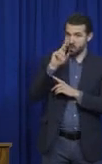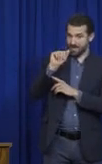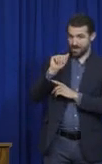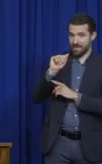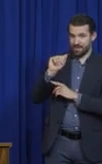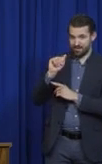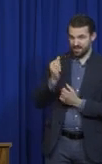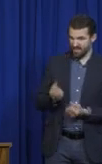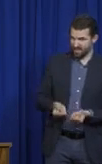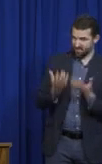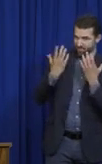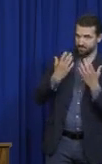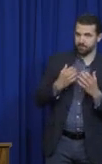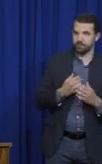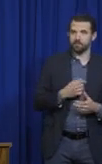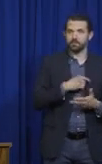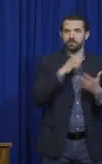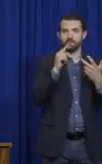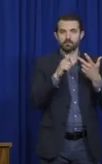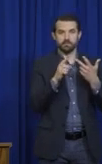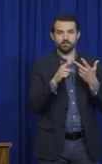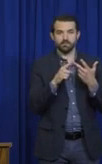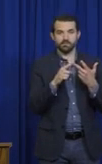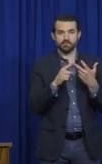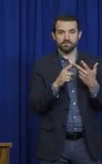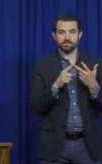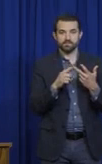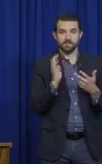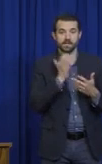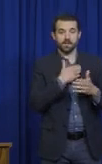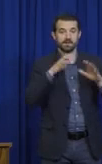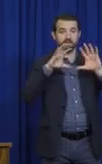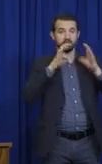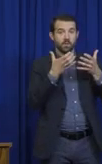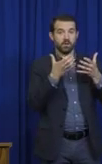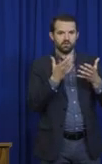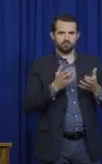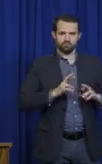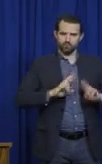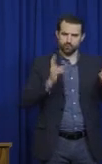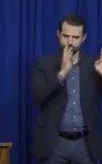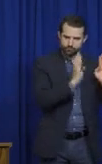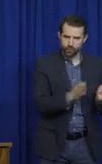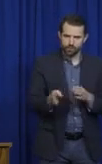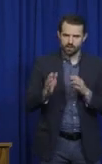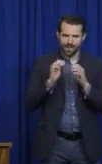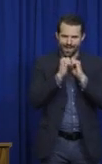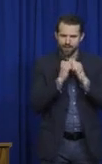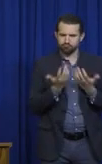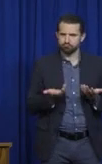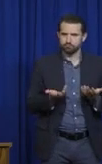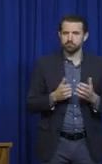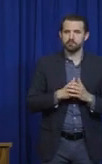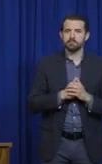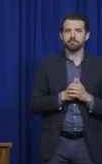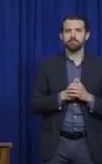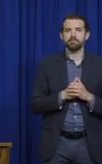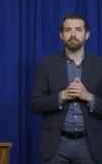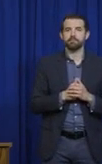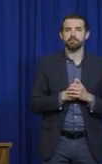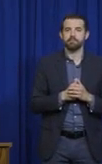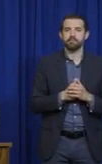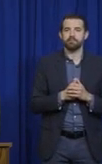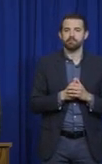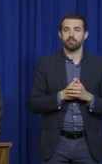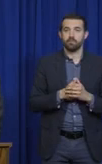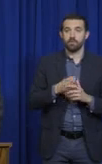And finally, how is the department preparing for that? So in terms of the automatic enrollment, I